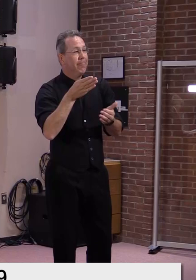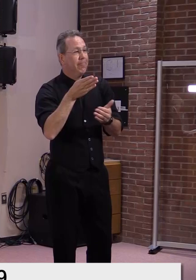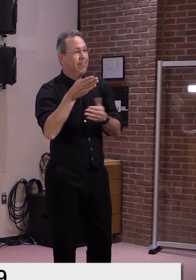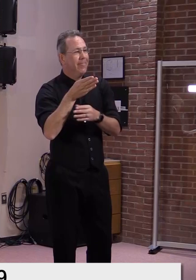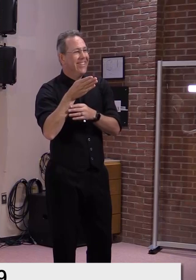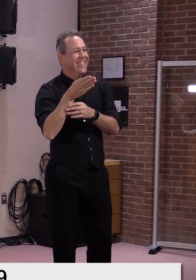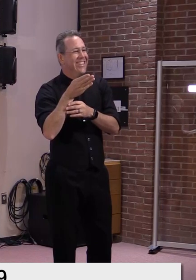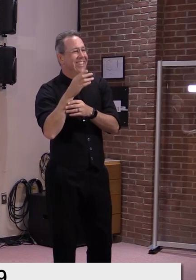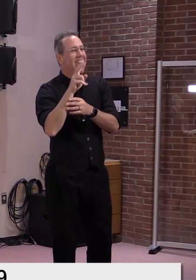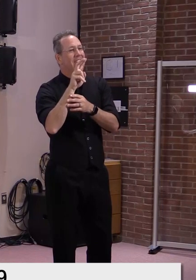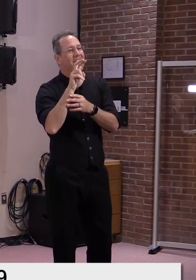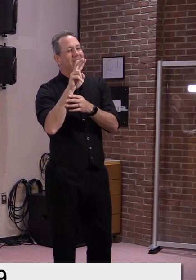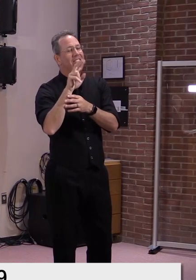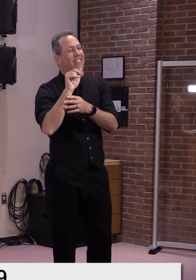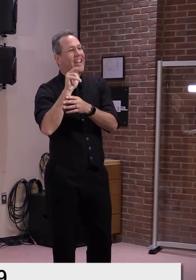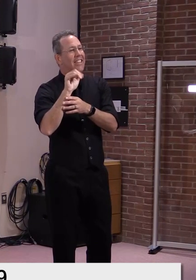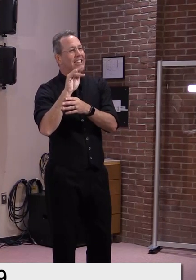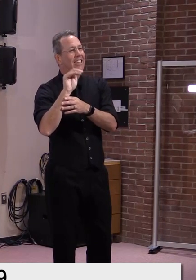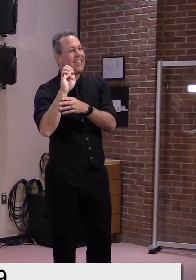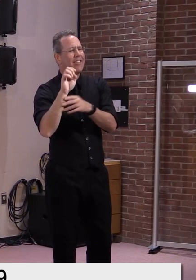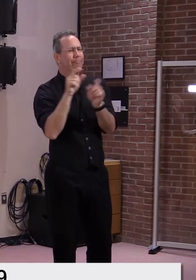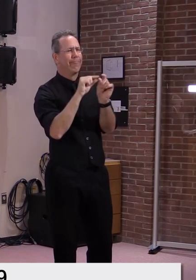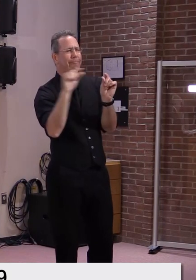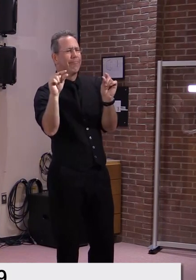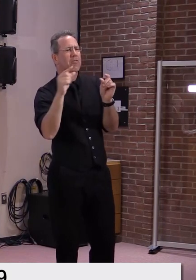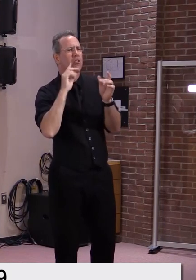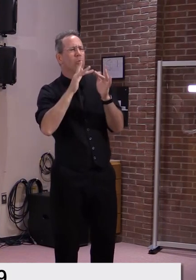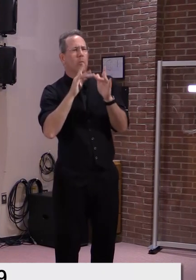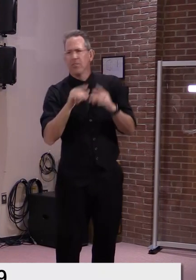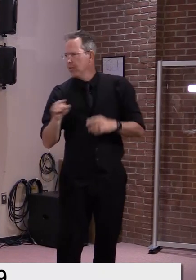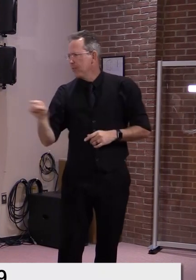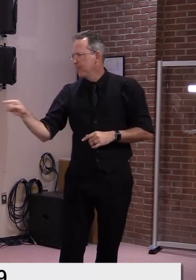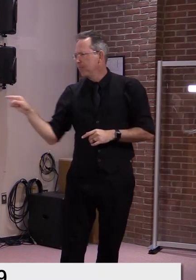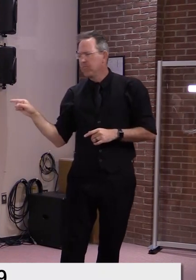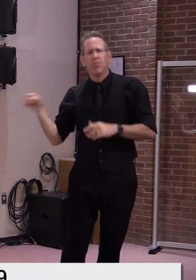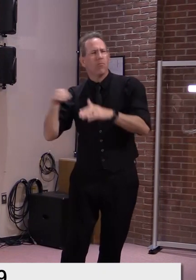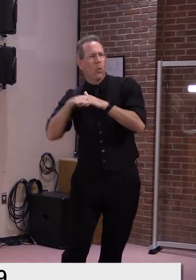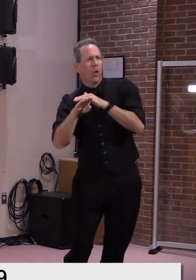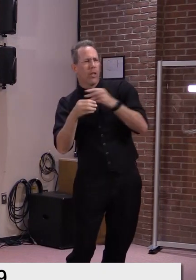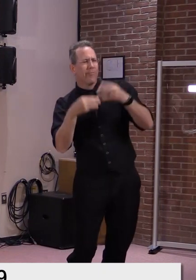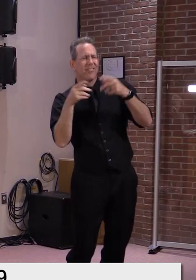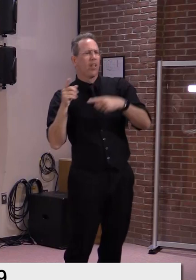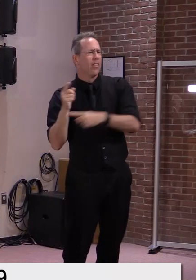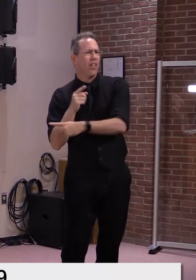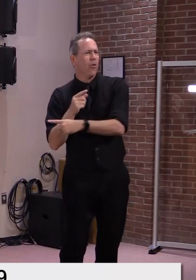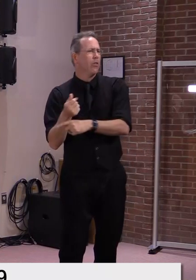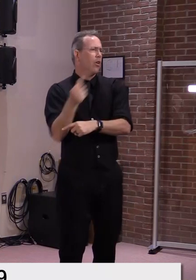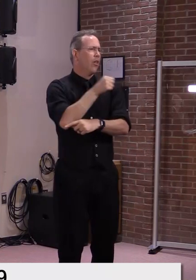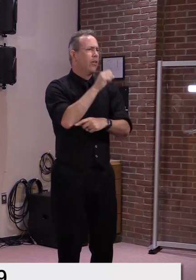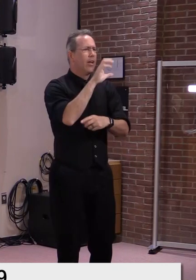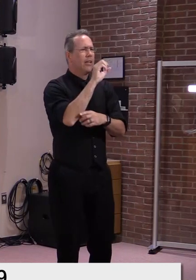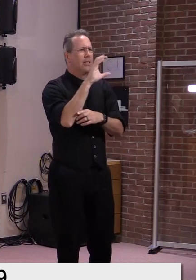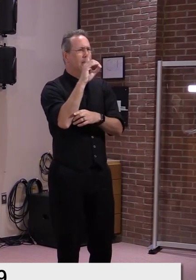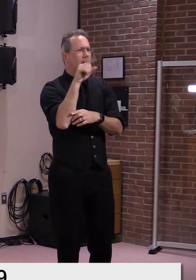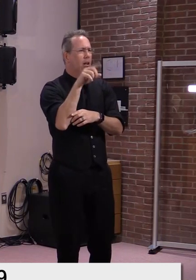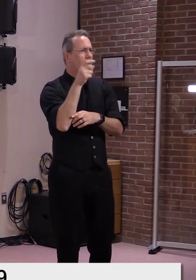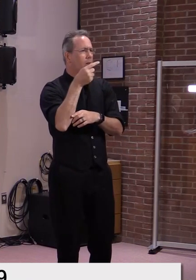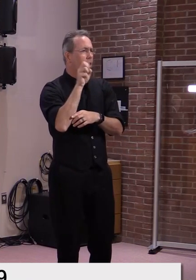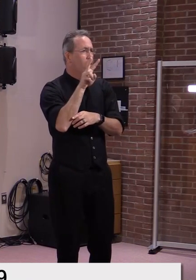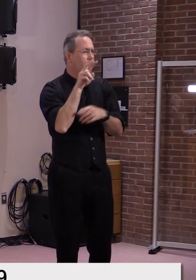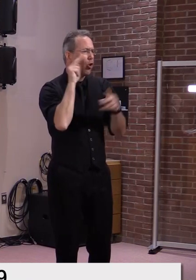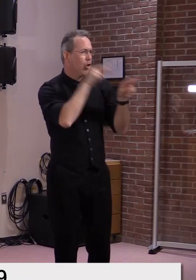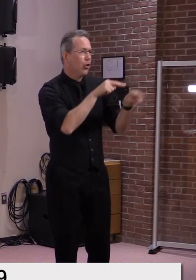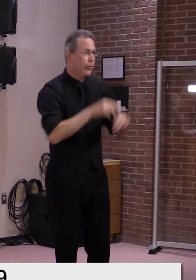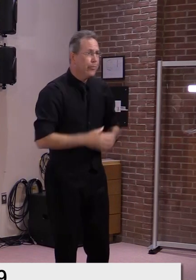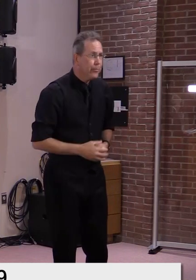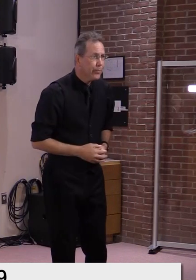shot. And we have started distributing vaccine to primary care physicians. This effort, as I said last